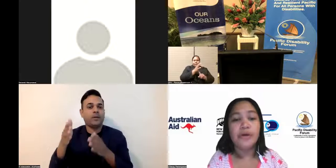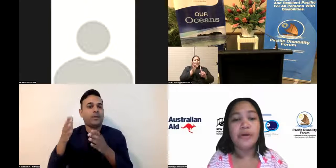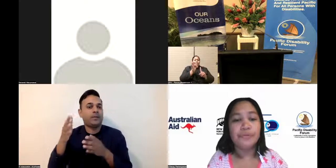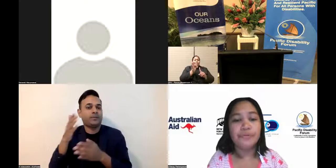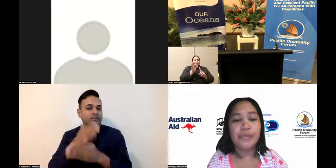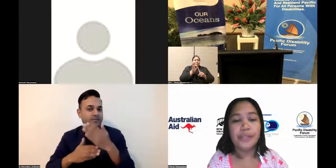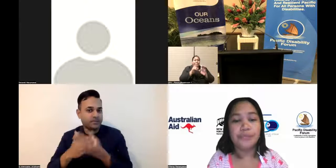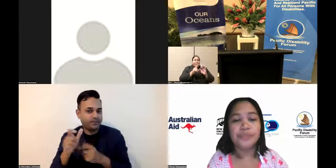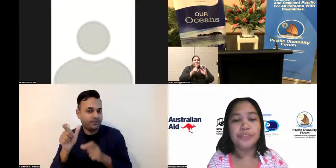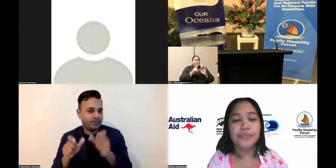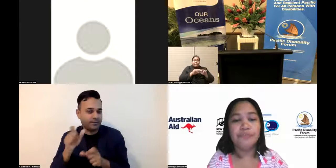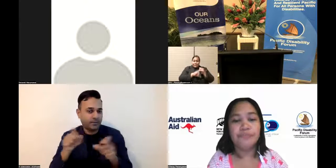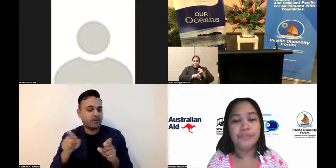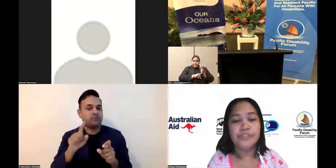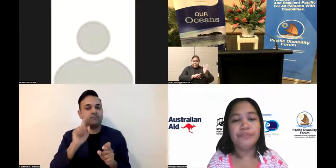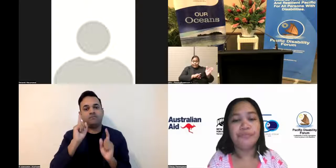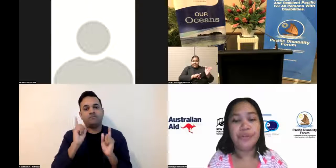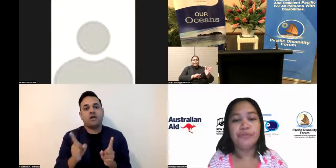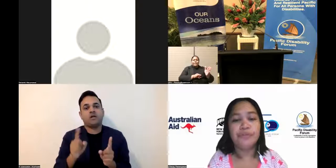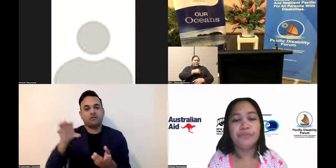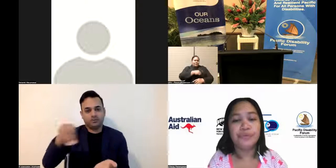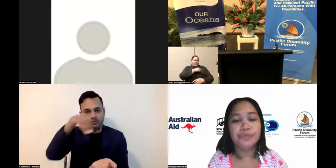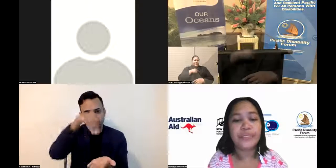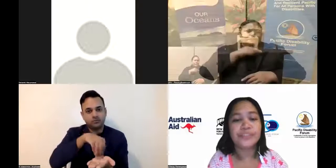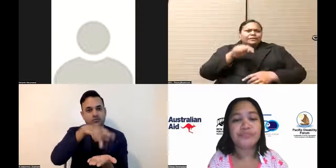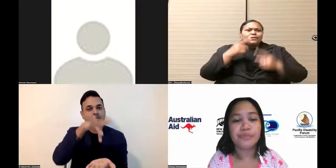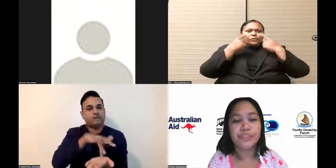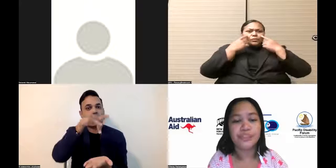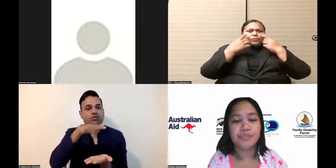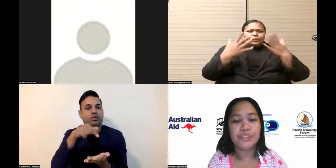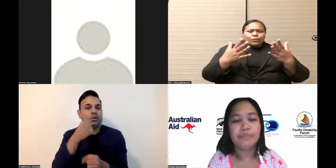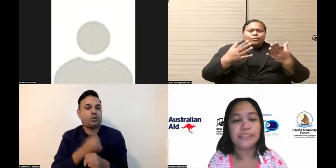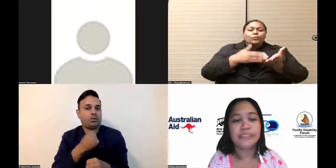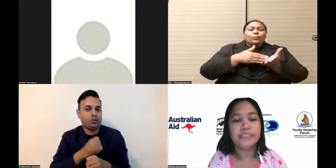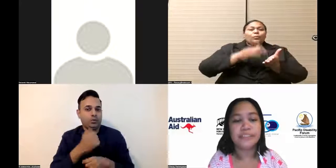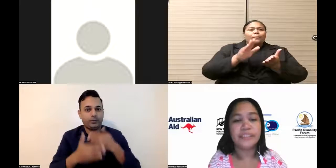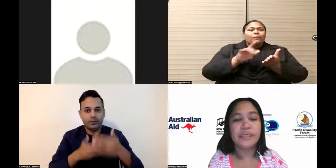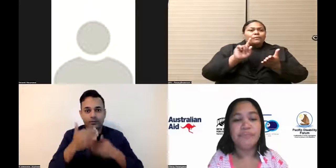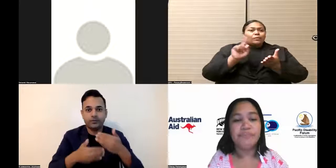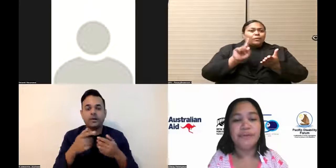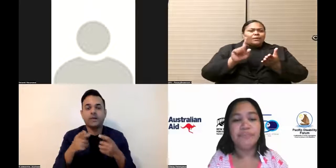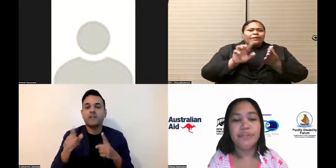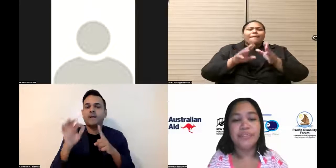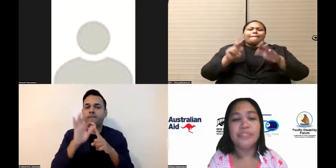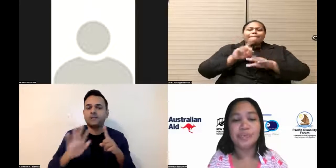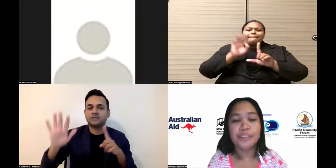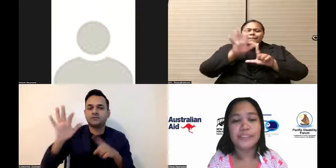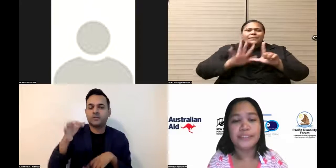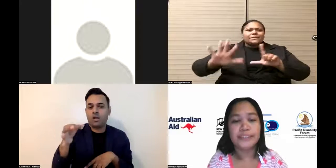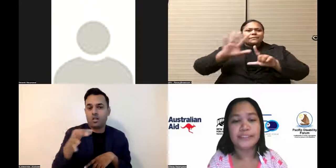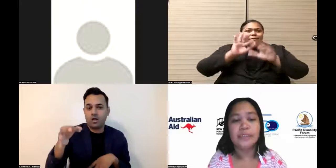demonstrated through their endorsement of the Pacific Framework for the Rights of Persons with Disabilities, PFRPD,